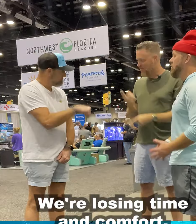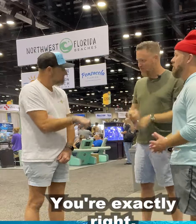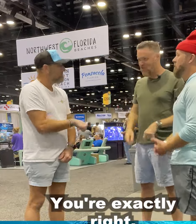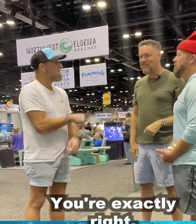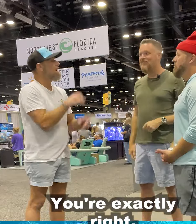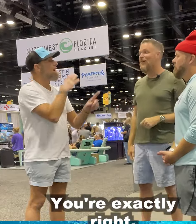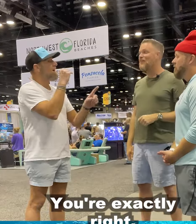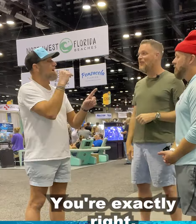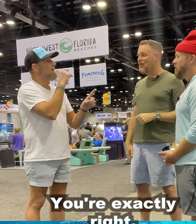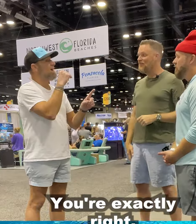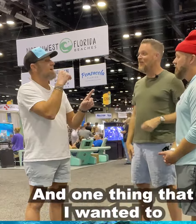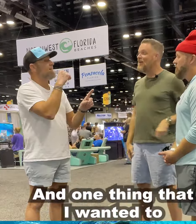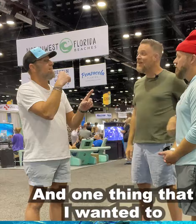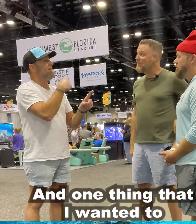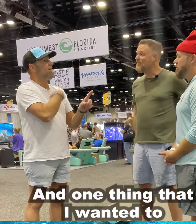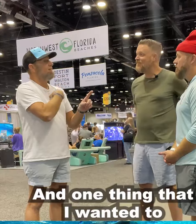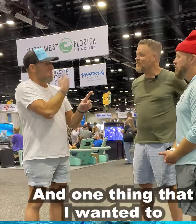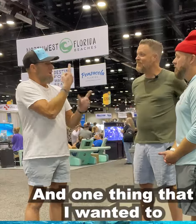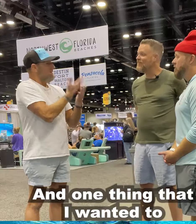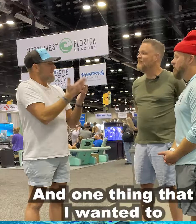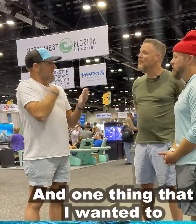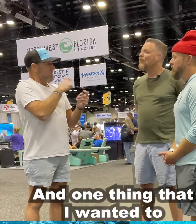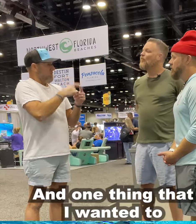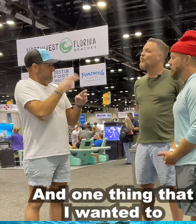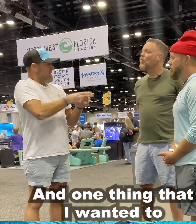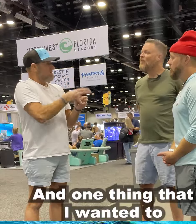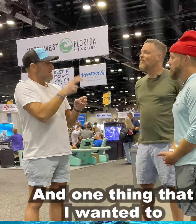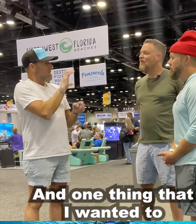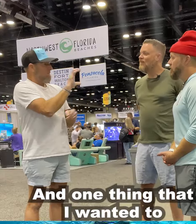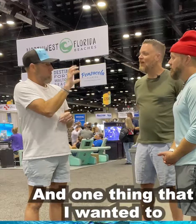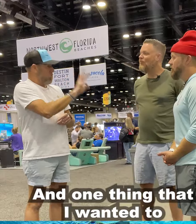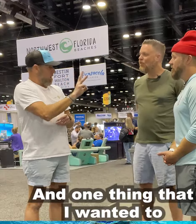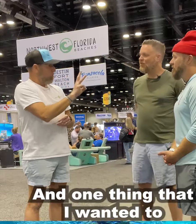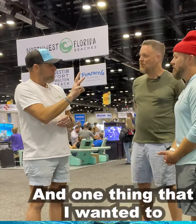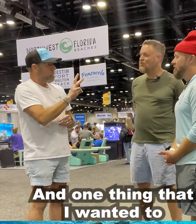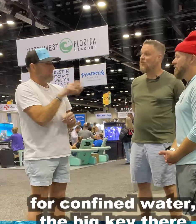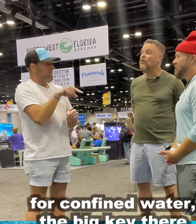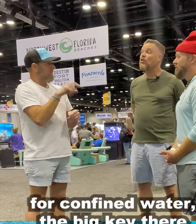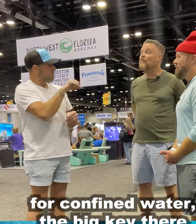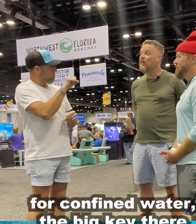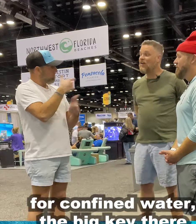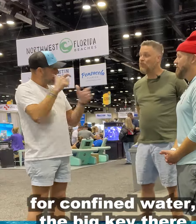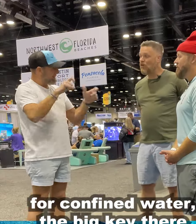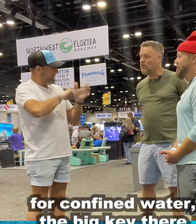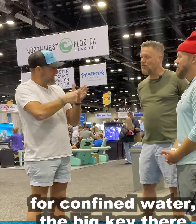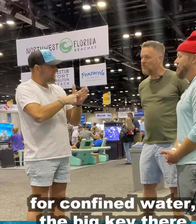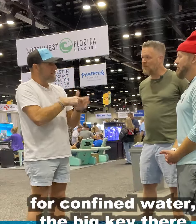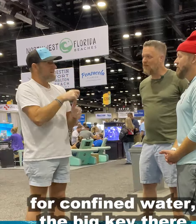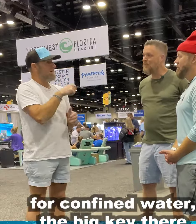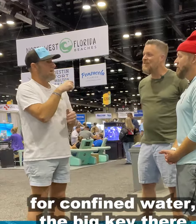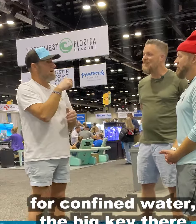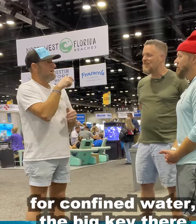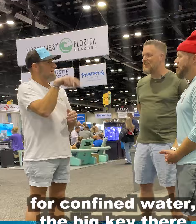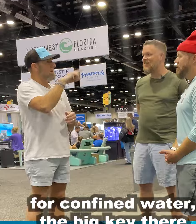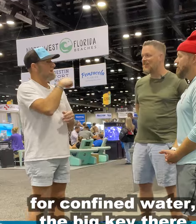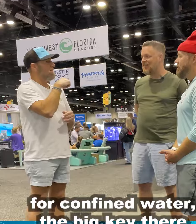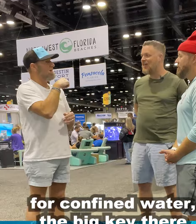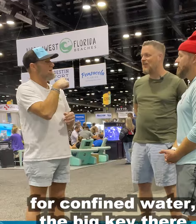You're exactly right. And one thing that I wanted to mention for confined water, the big key there